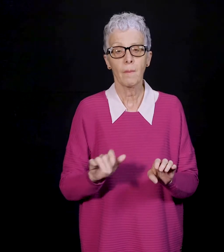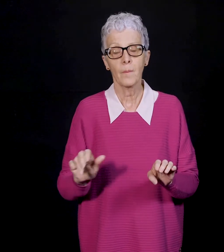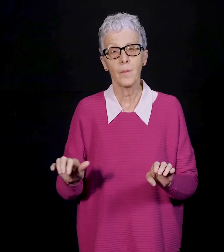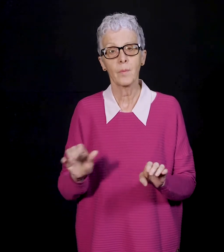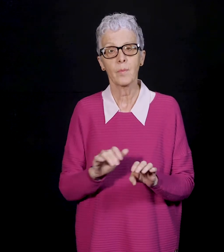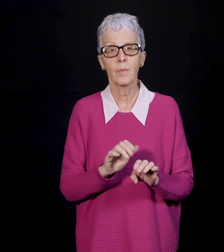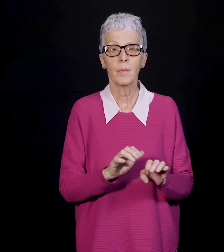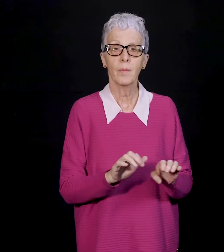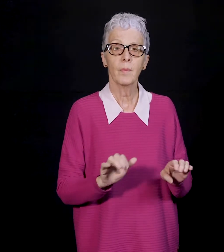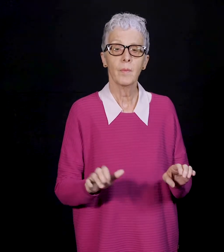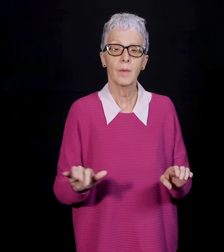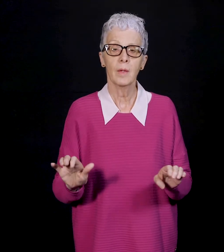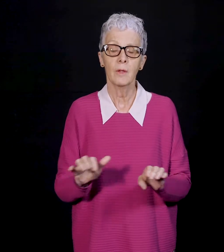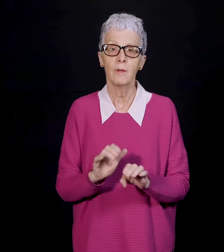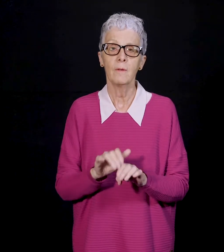Holy Spirit.